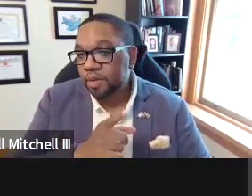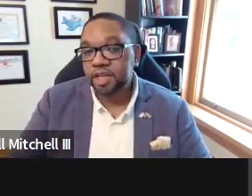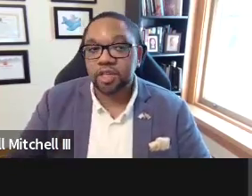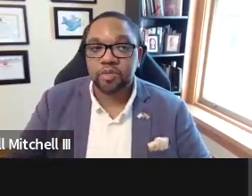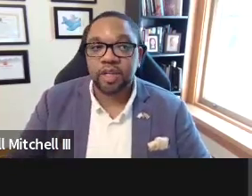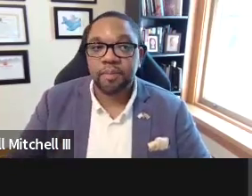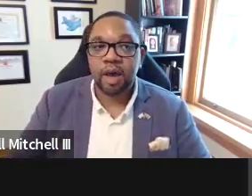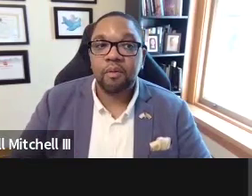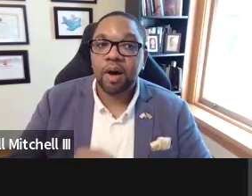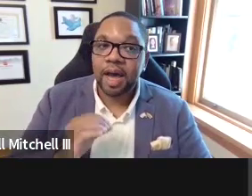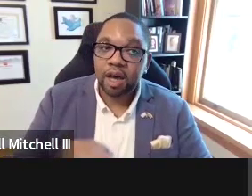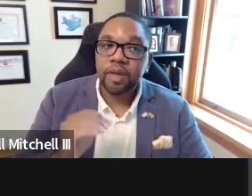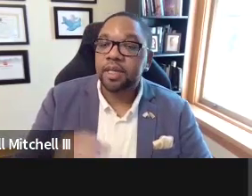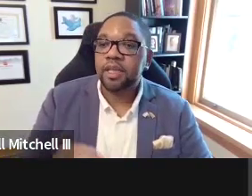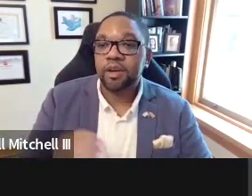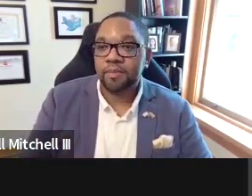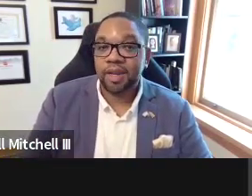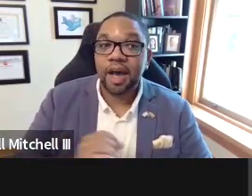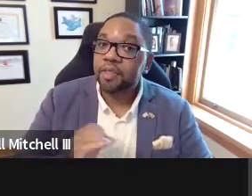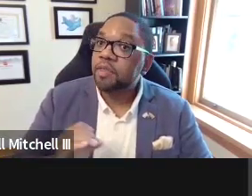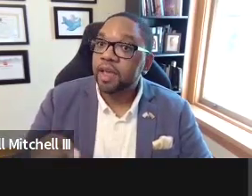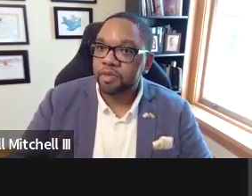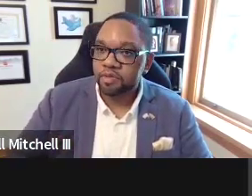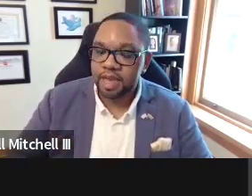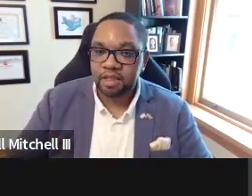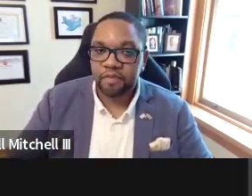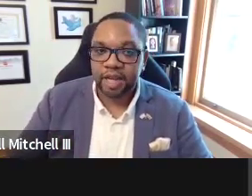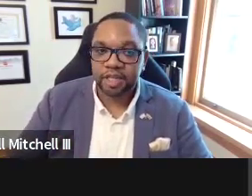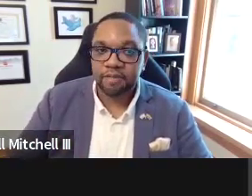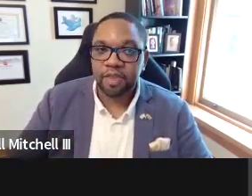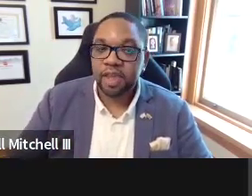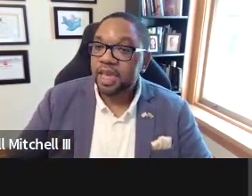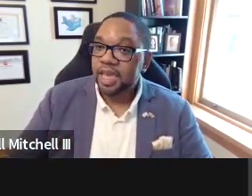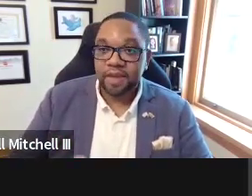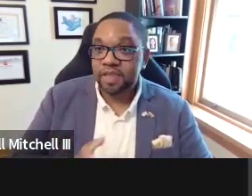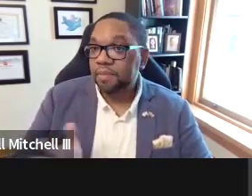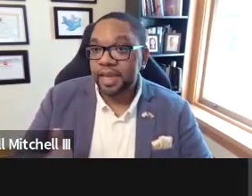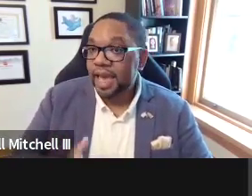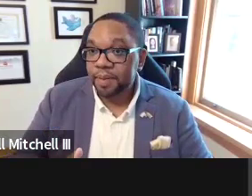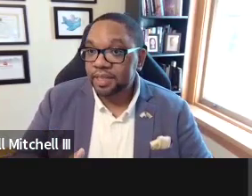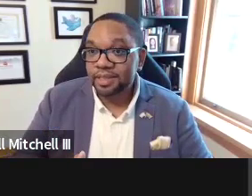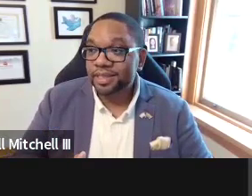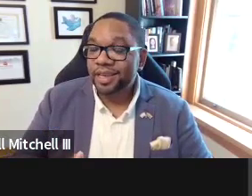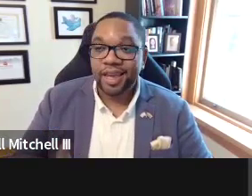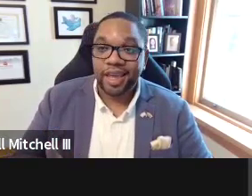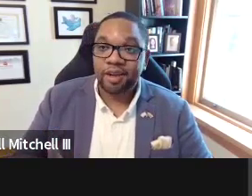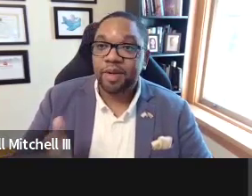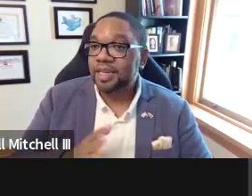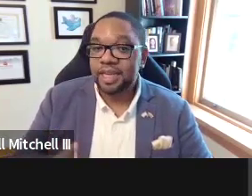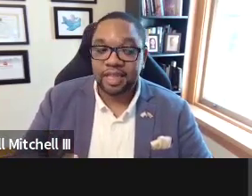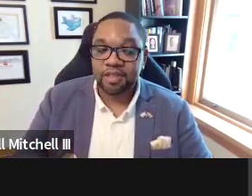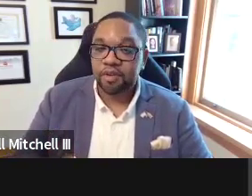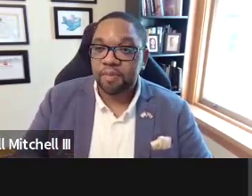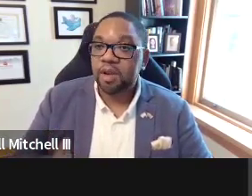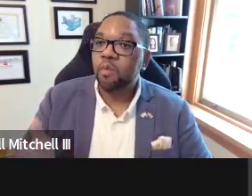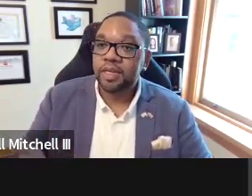But termination is really about, well, how do we end the agreement other than through satisfaction? If something happens and we